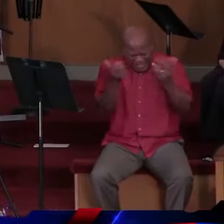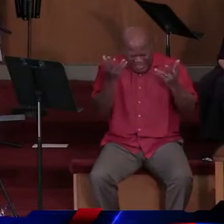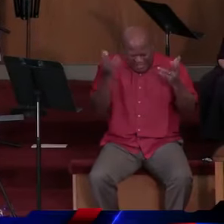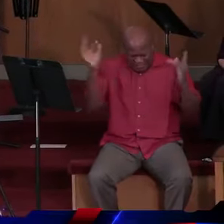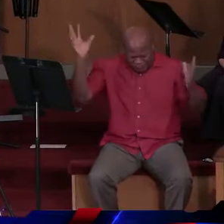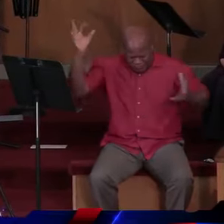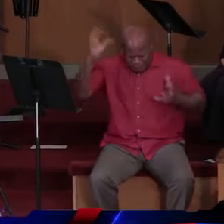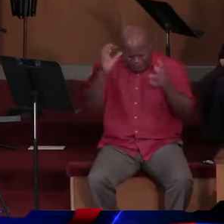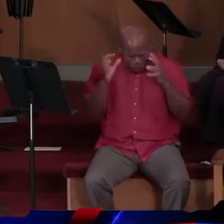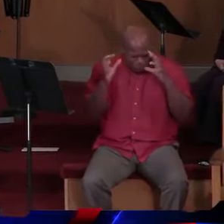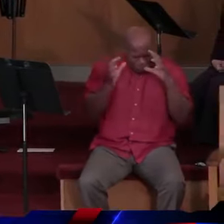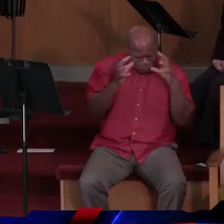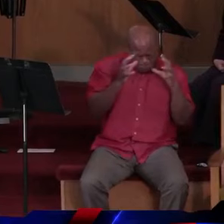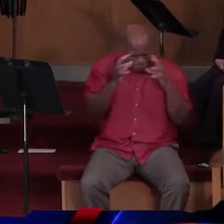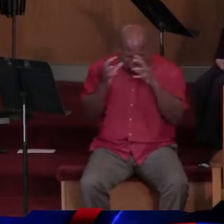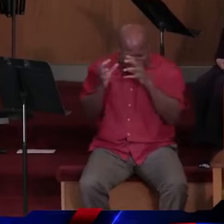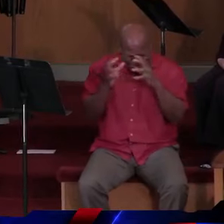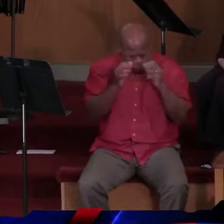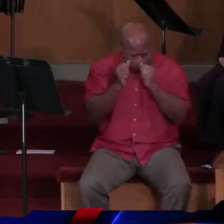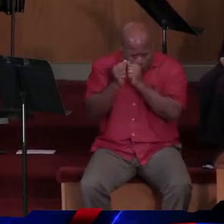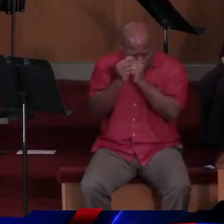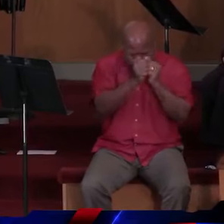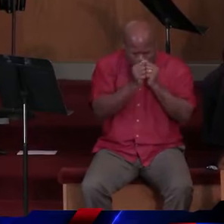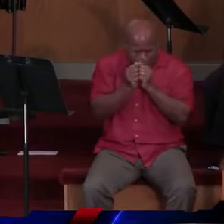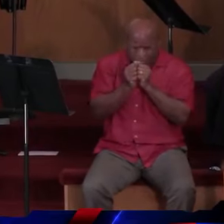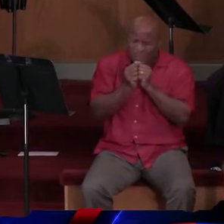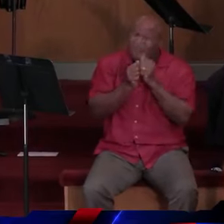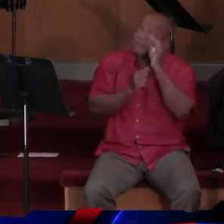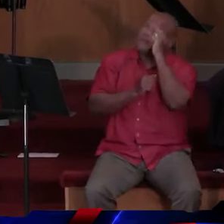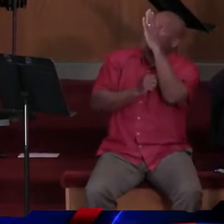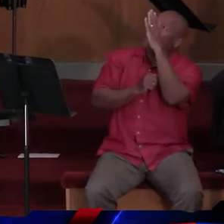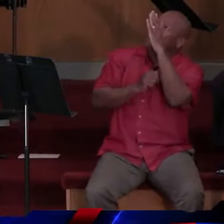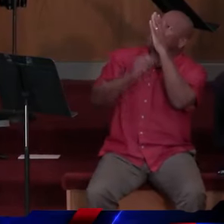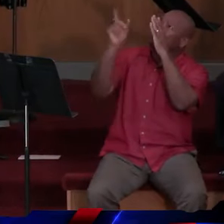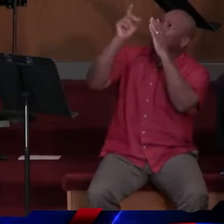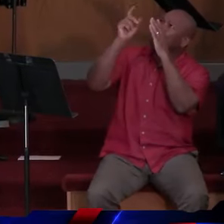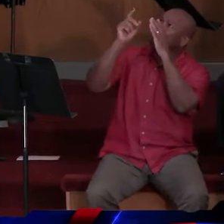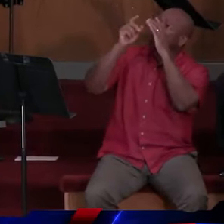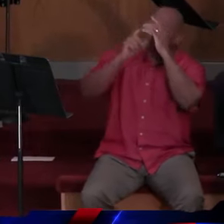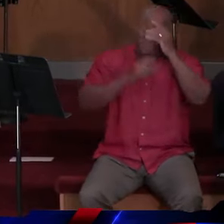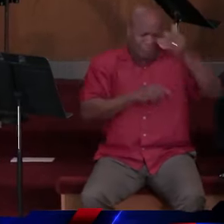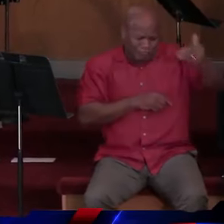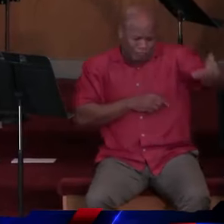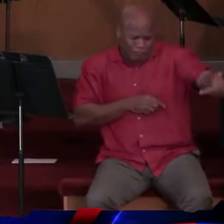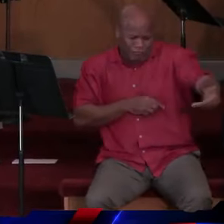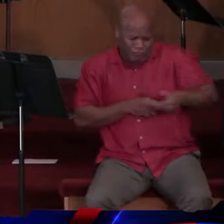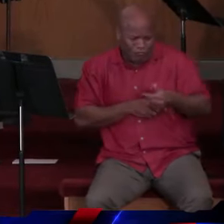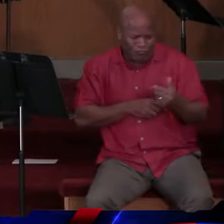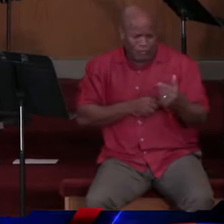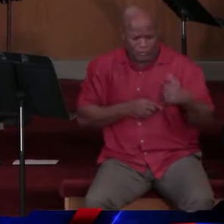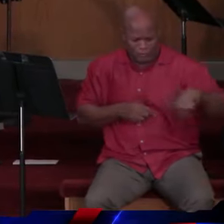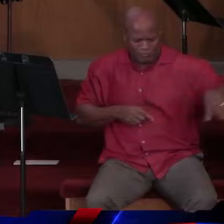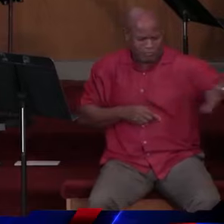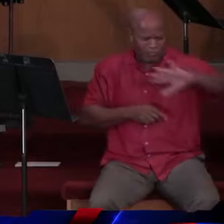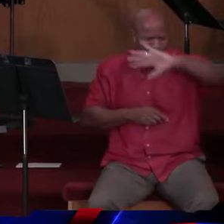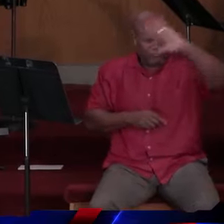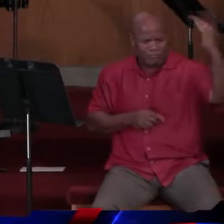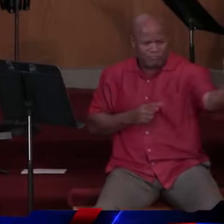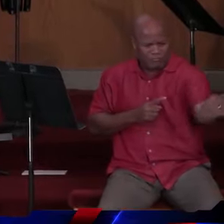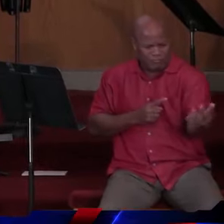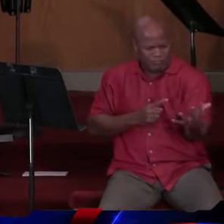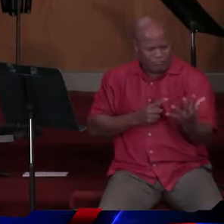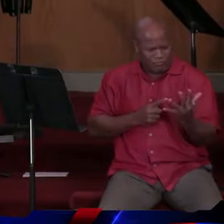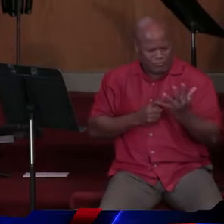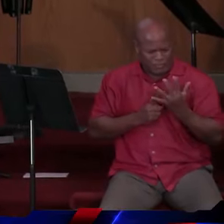together. God, we thank you, God, that you invite us to come to you, to cast our cares on you, God, because you care for